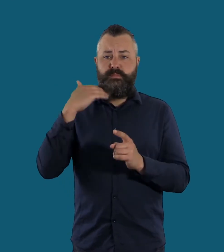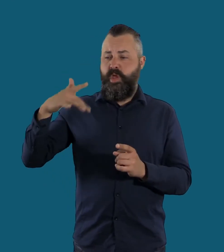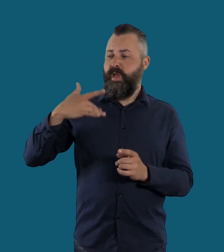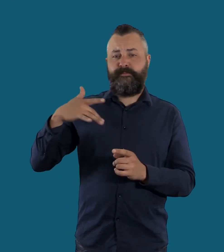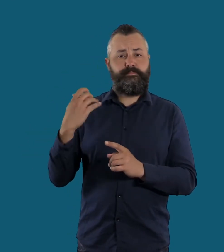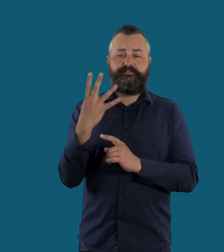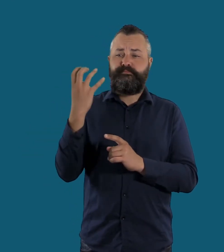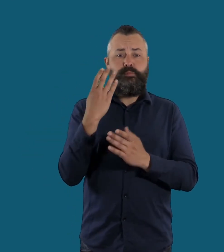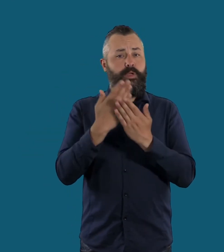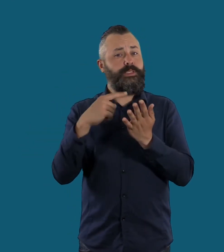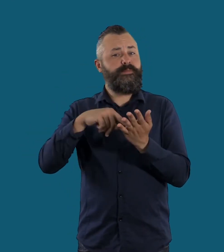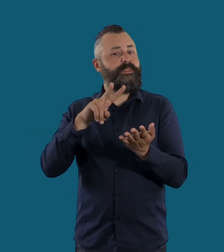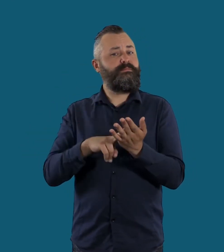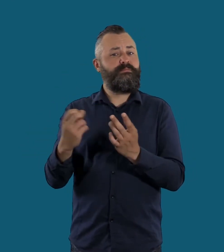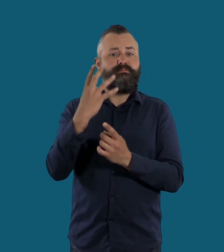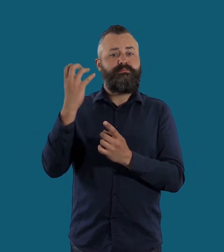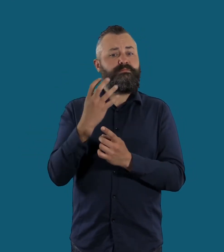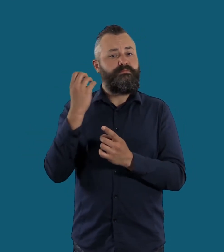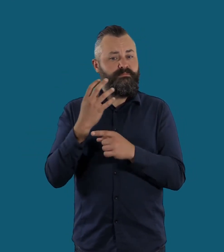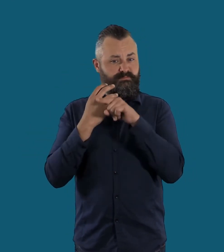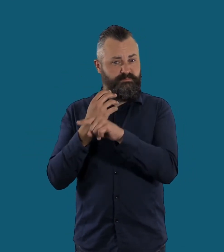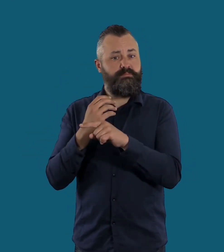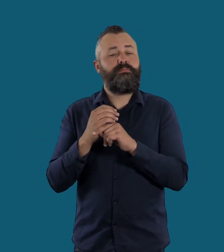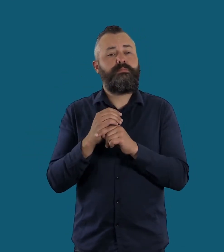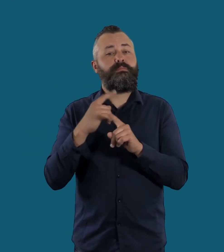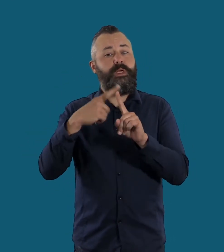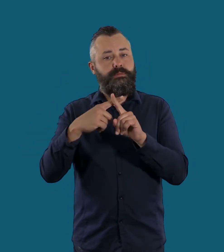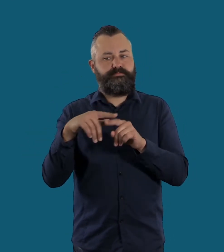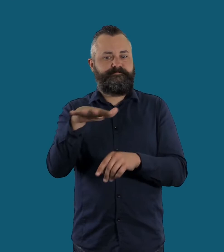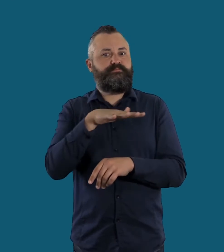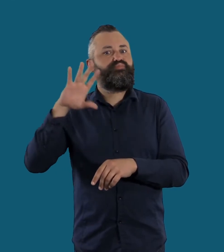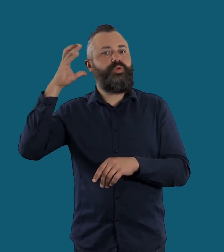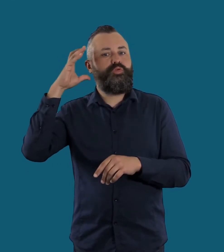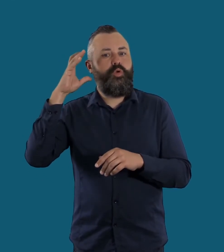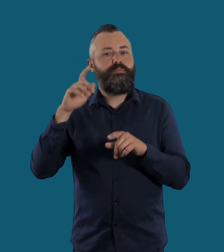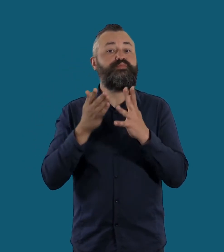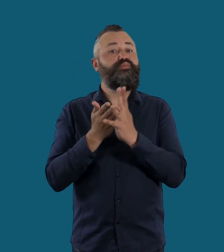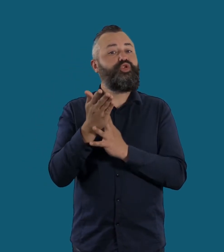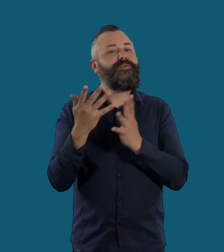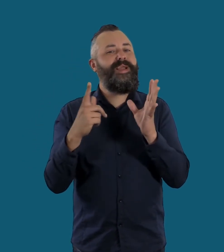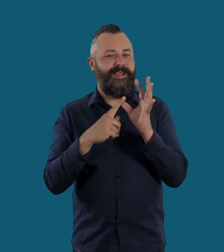these are generally broadcast live on television and local or international radio via the ABC and its News 24